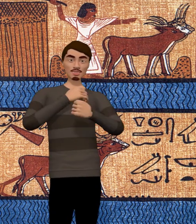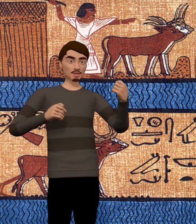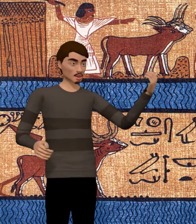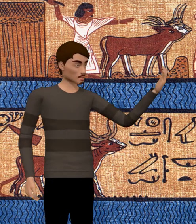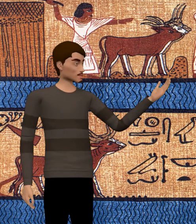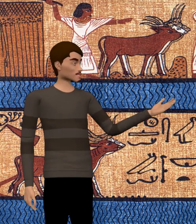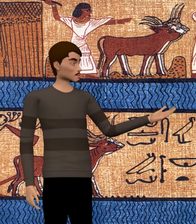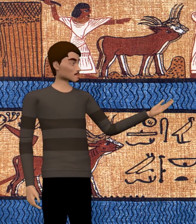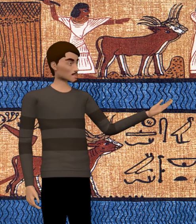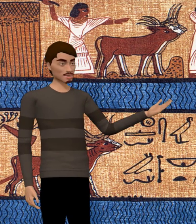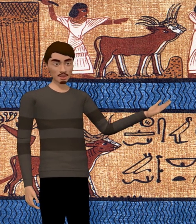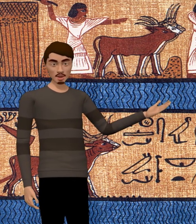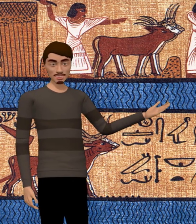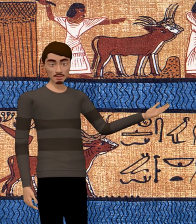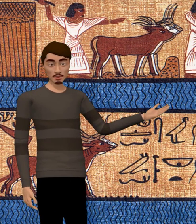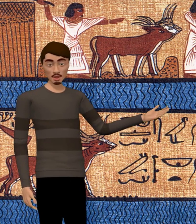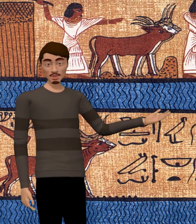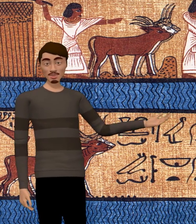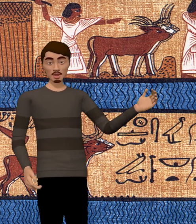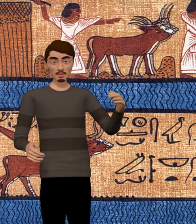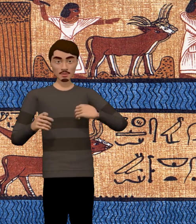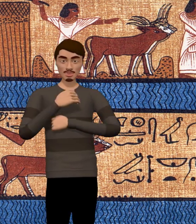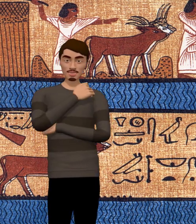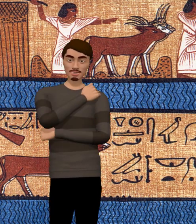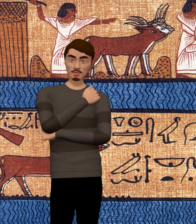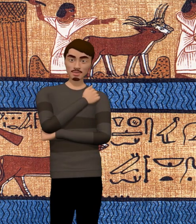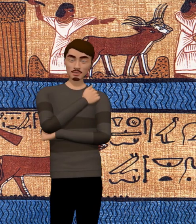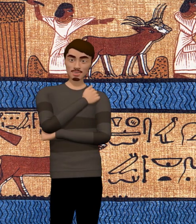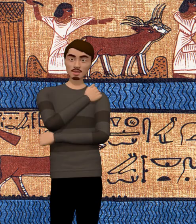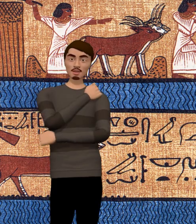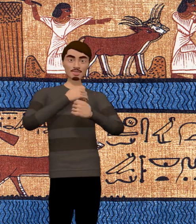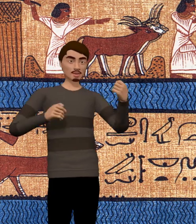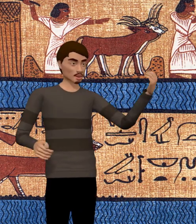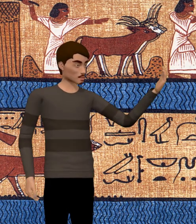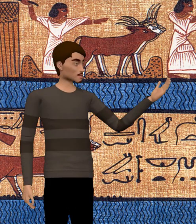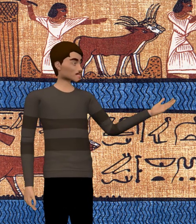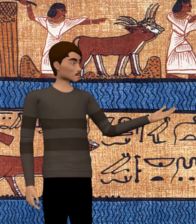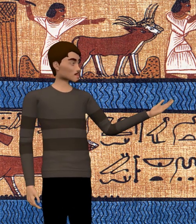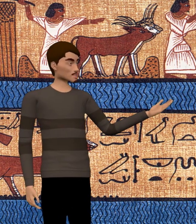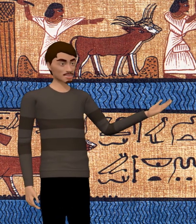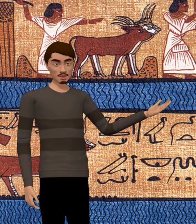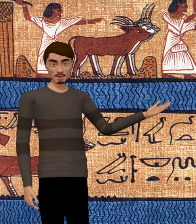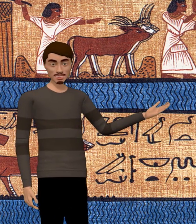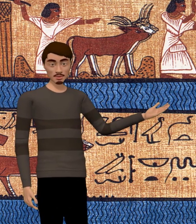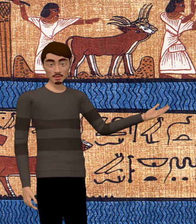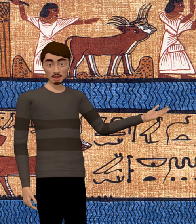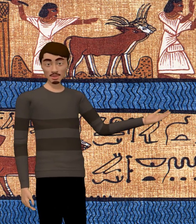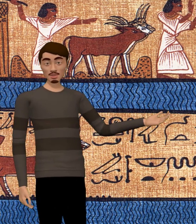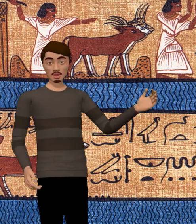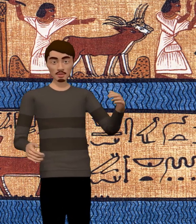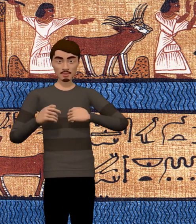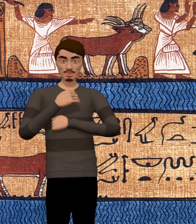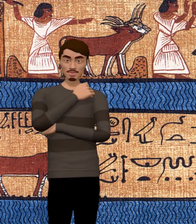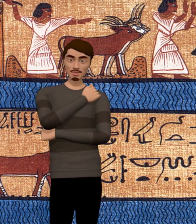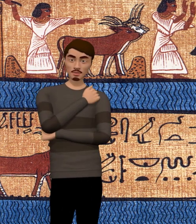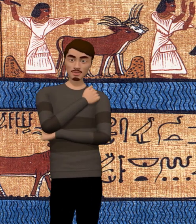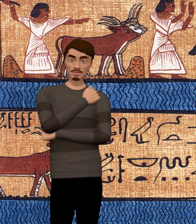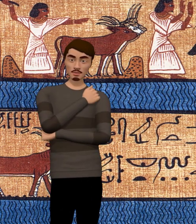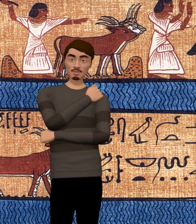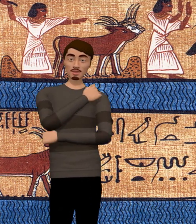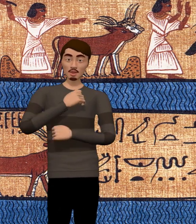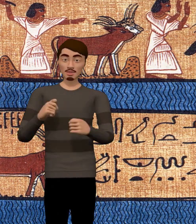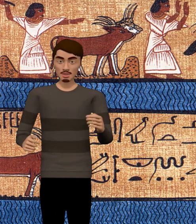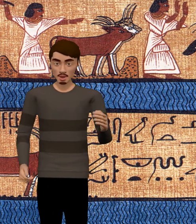as a place where people lived peacefully, where the sun was shining without being too hot, where a light wind